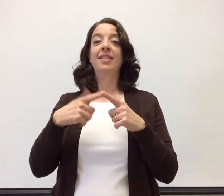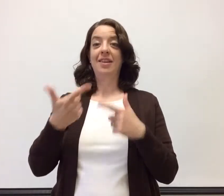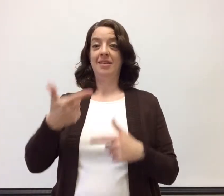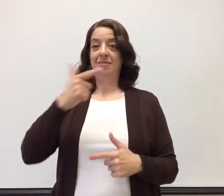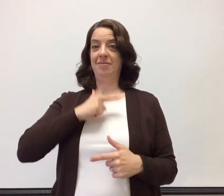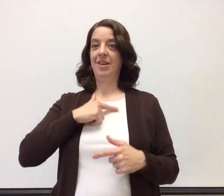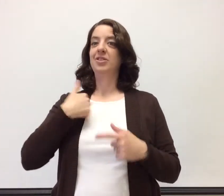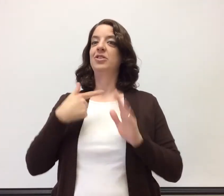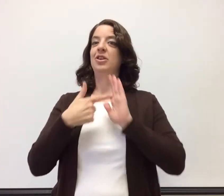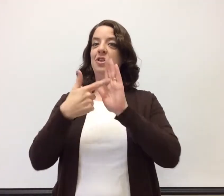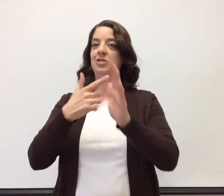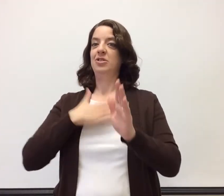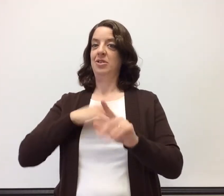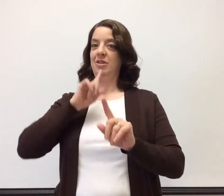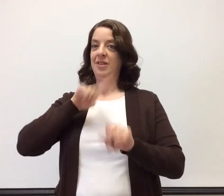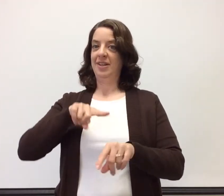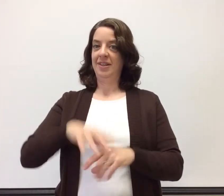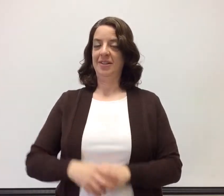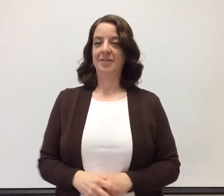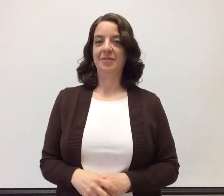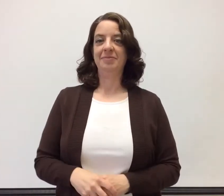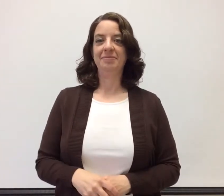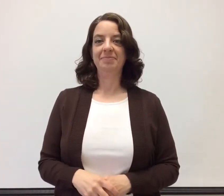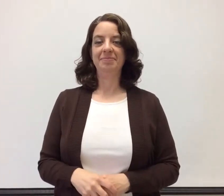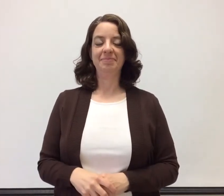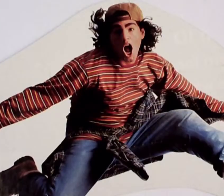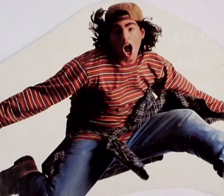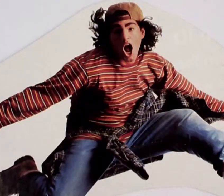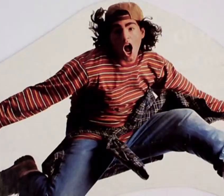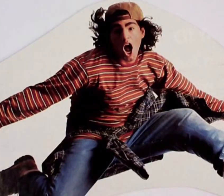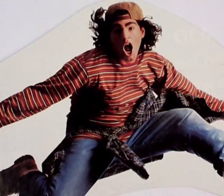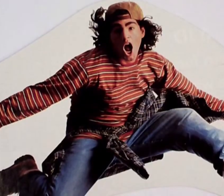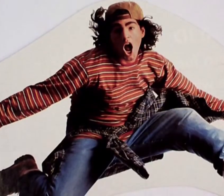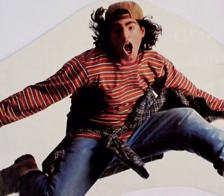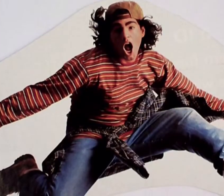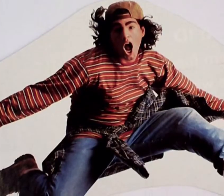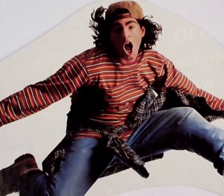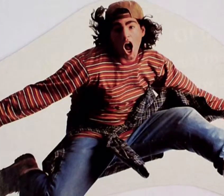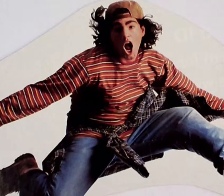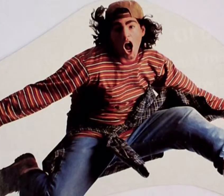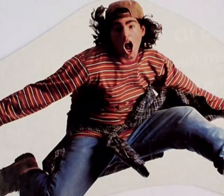to sign it, and then I'll show you what the answer looks like.